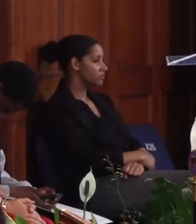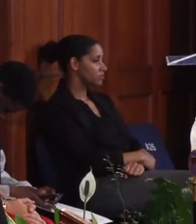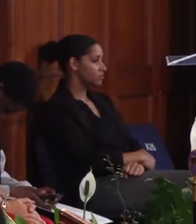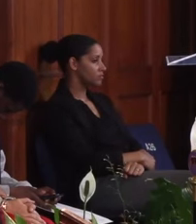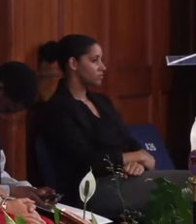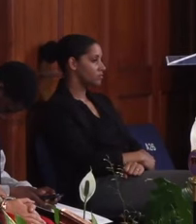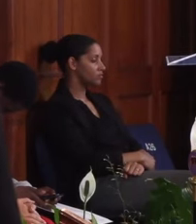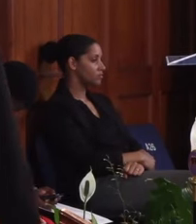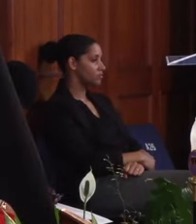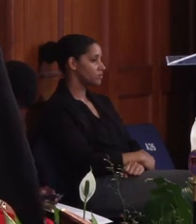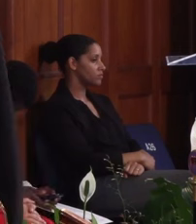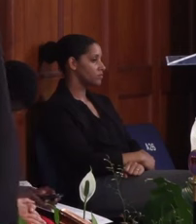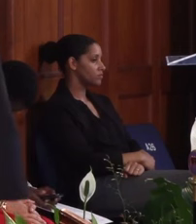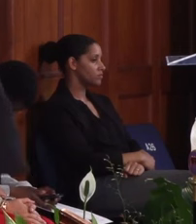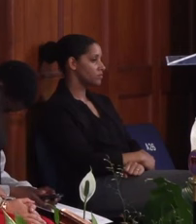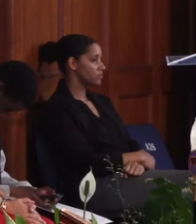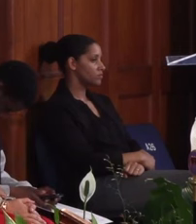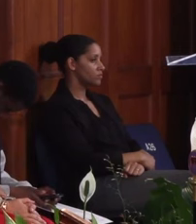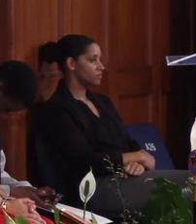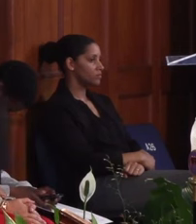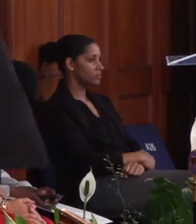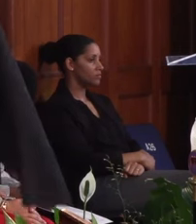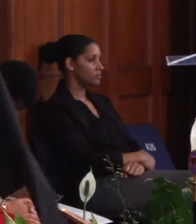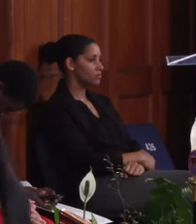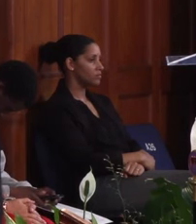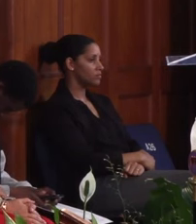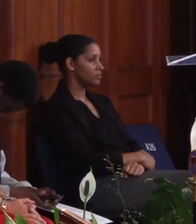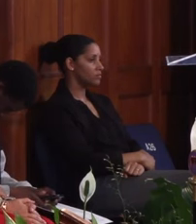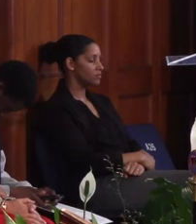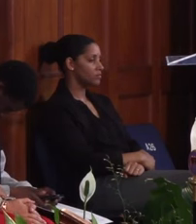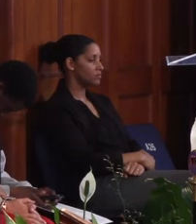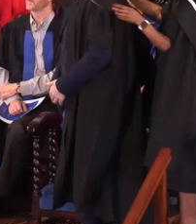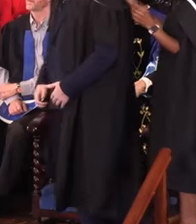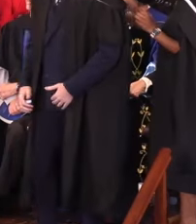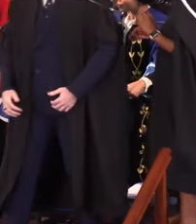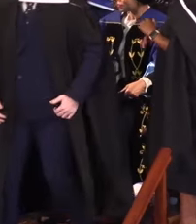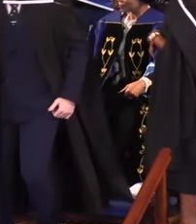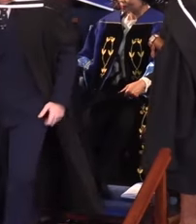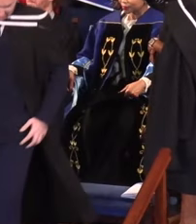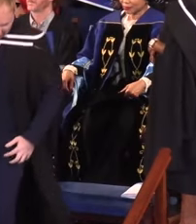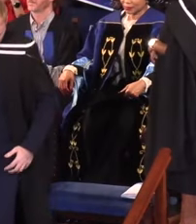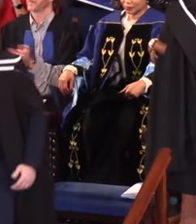For the degree of Master of Laws in Commercial Law, Mokhale Kwada Amisi Mapila.